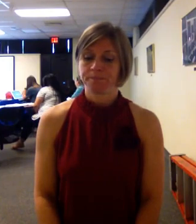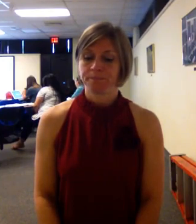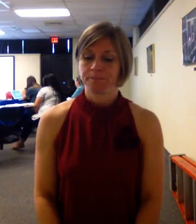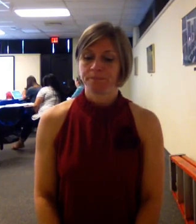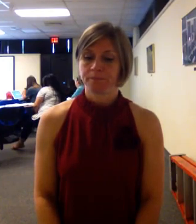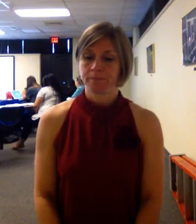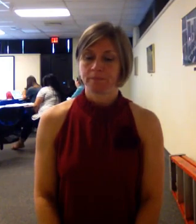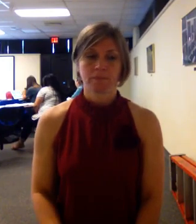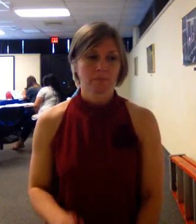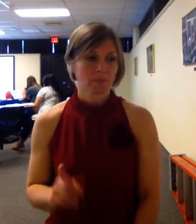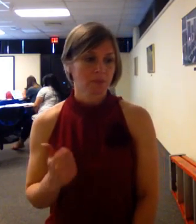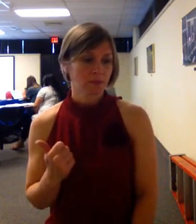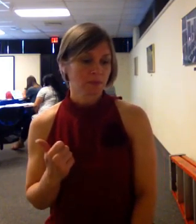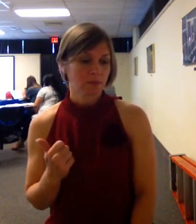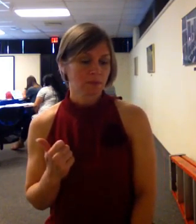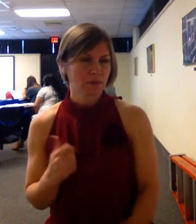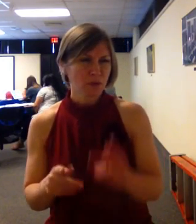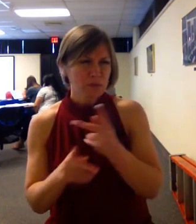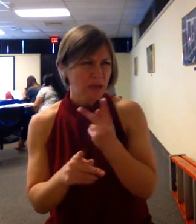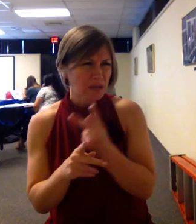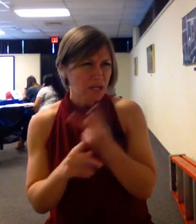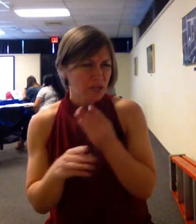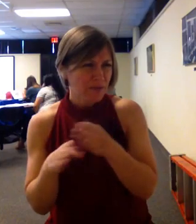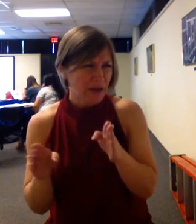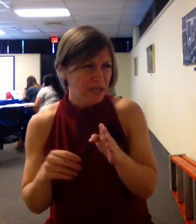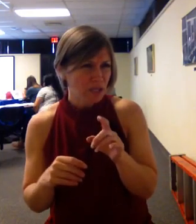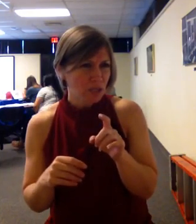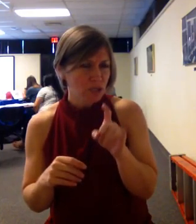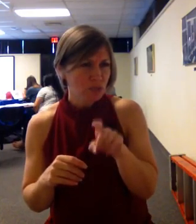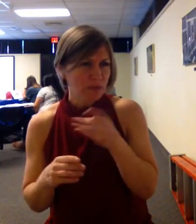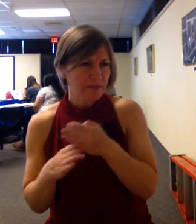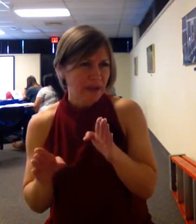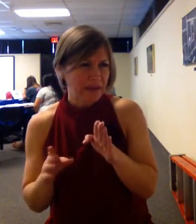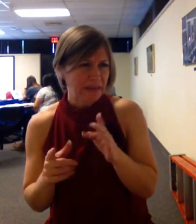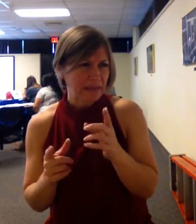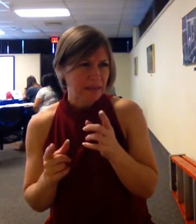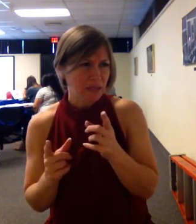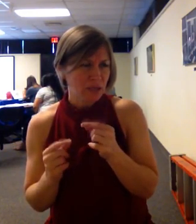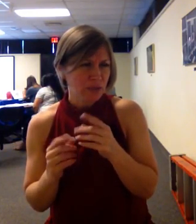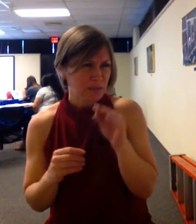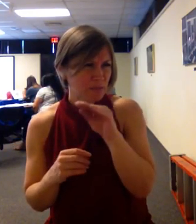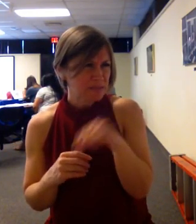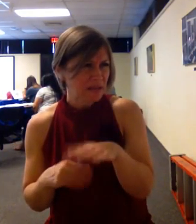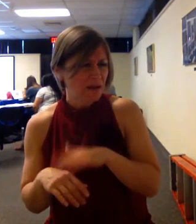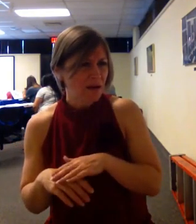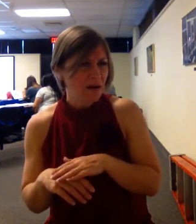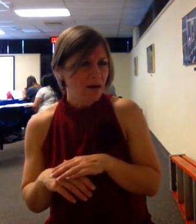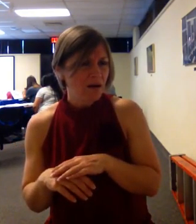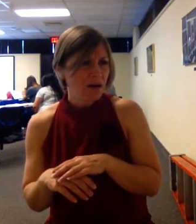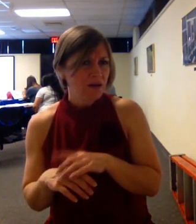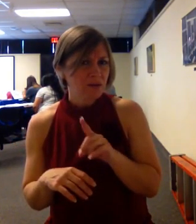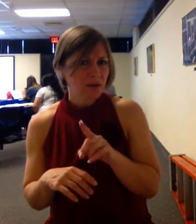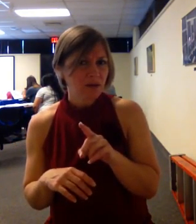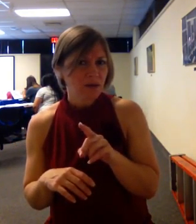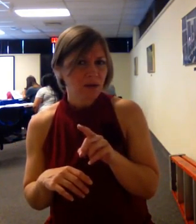So after those calculations, you're dividing each of them by each other to get that on the portfolio return. How far